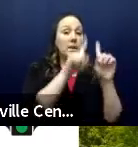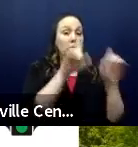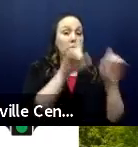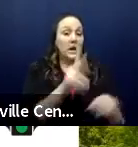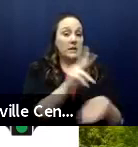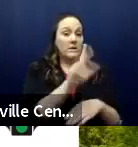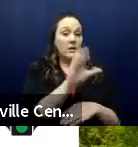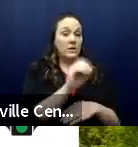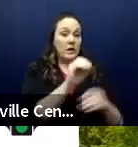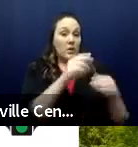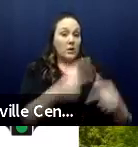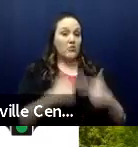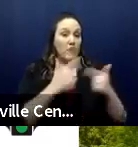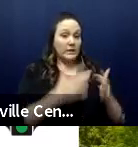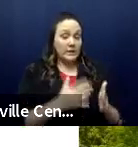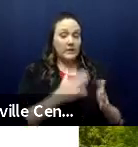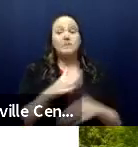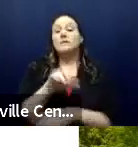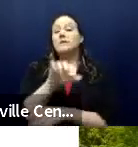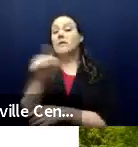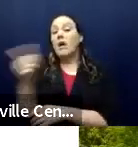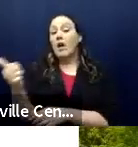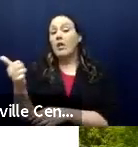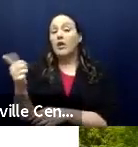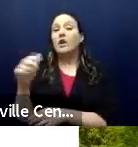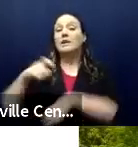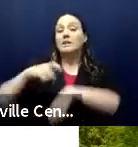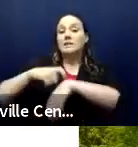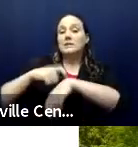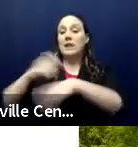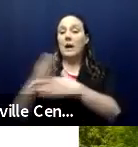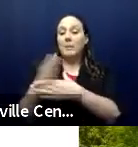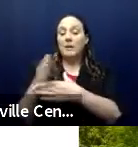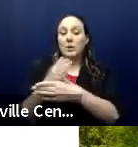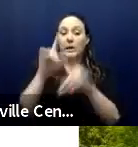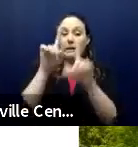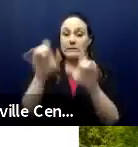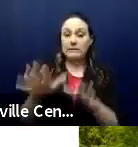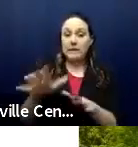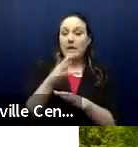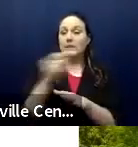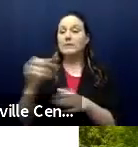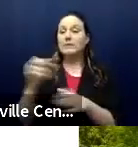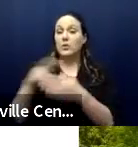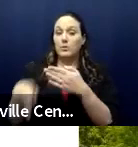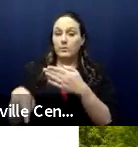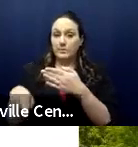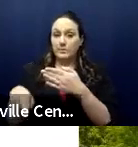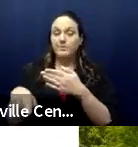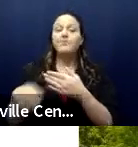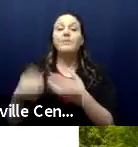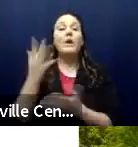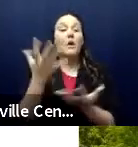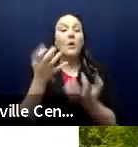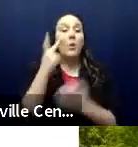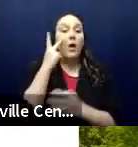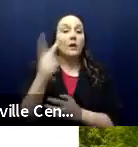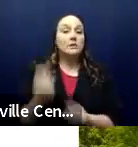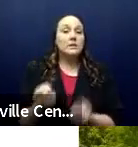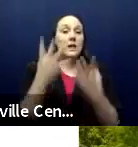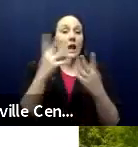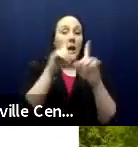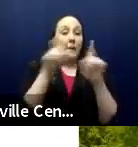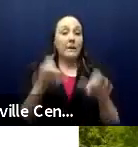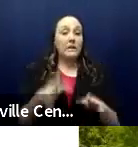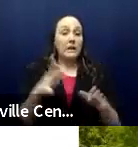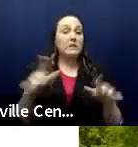and another for the average time between specimen collection and lab report data. What we want to see is the amount of testing staying the same or going